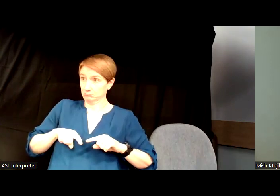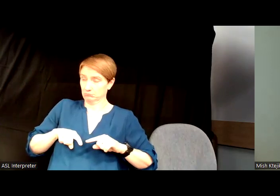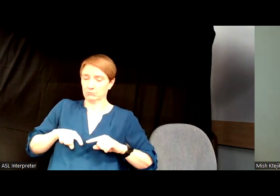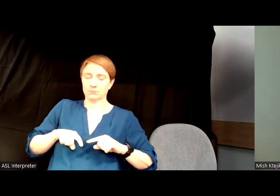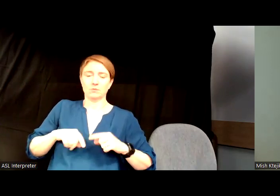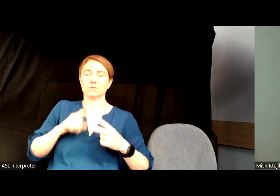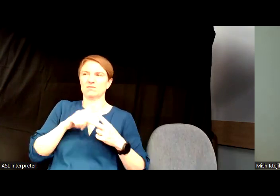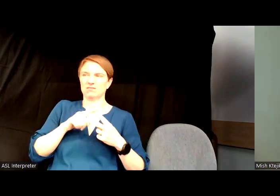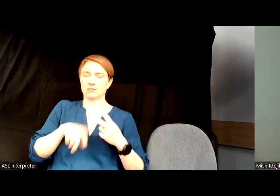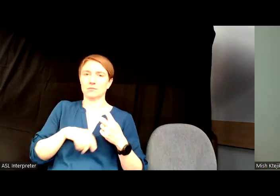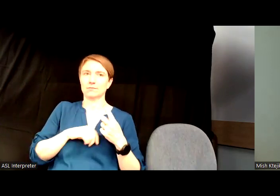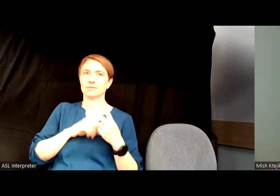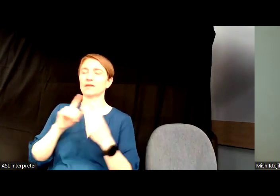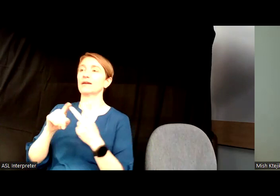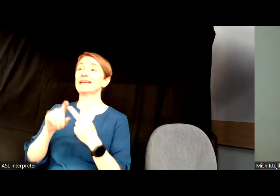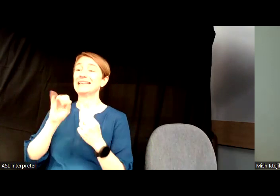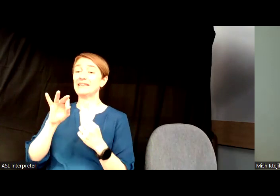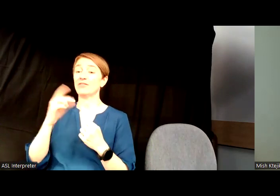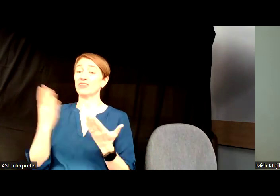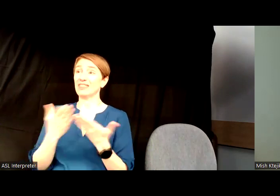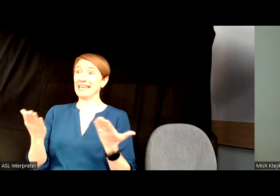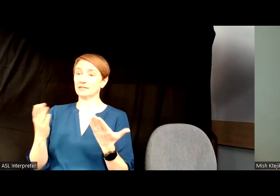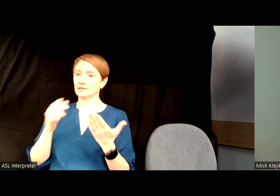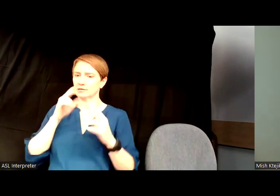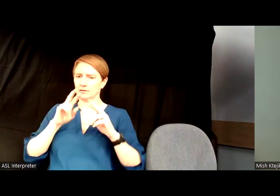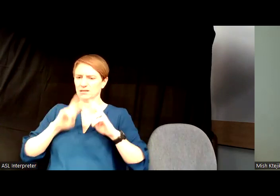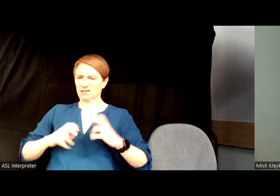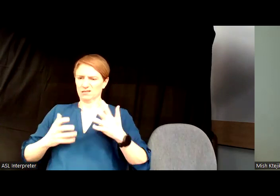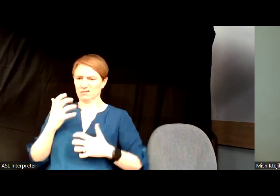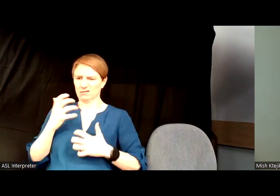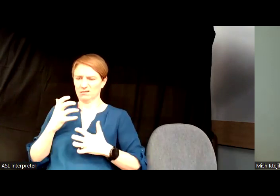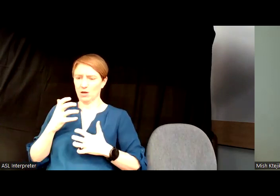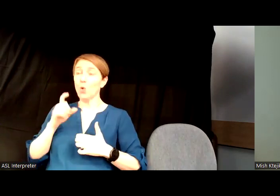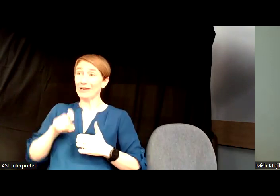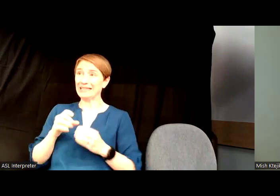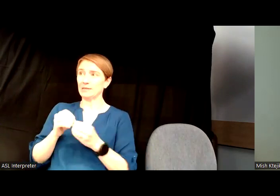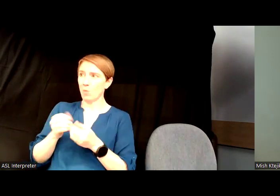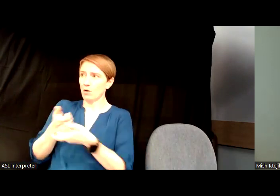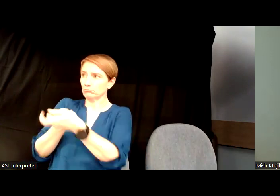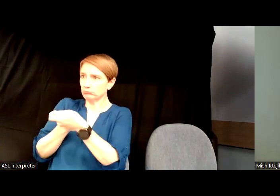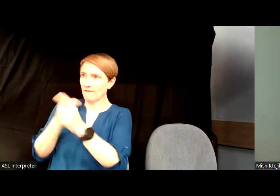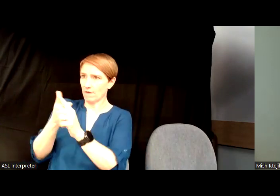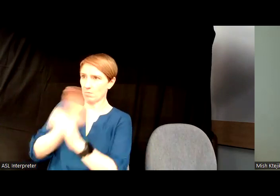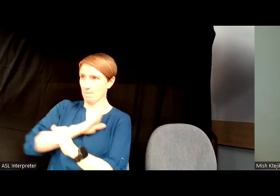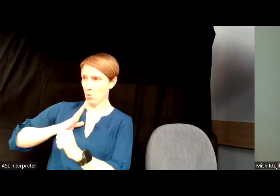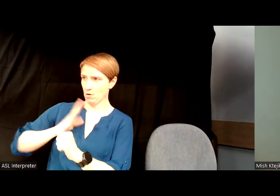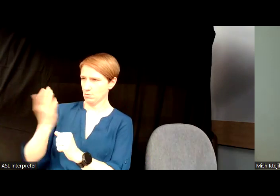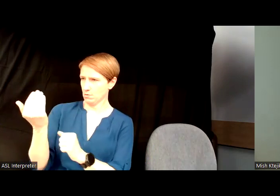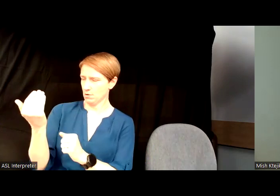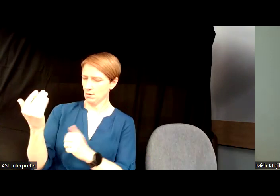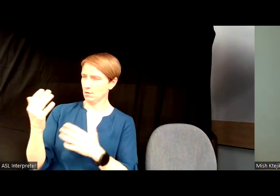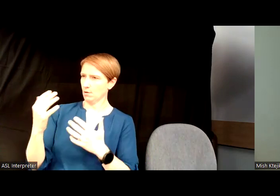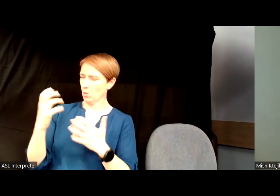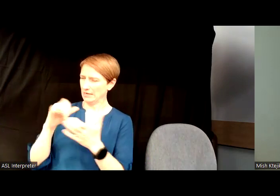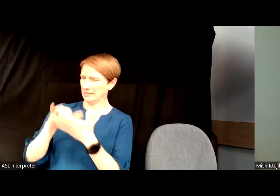Now, if things don't match up, then we do need some additional direction from the board in order to narrow that learner's